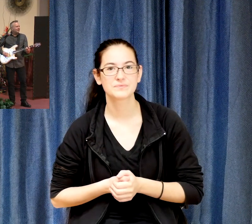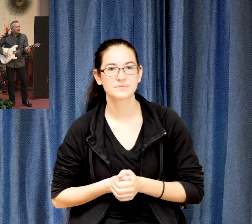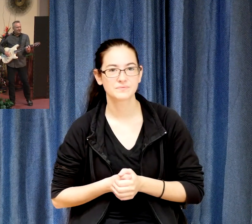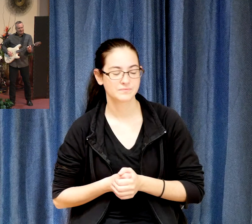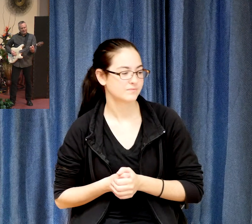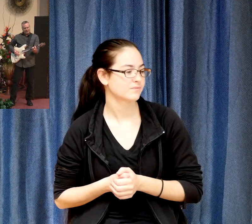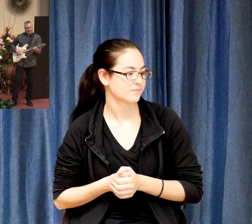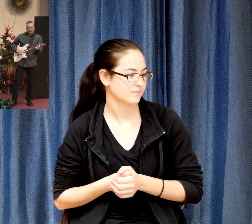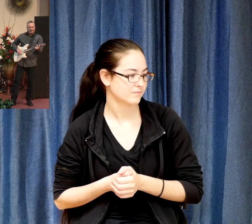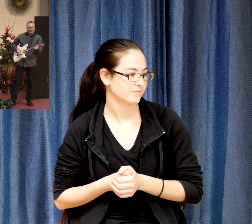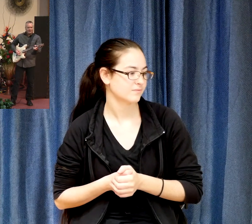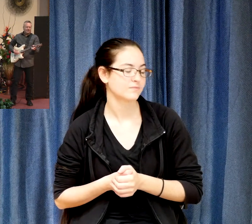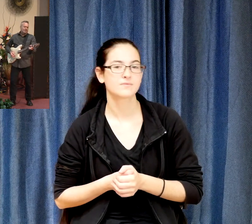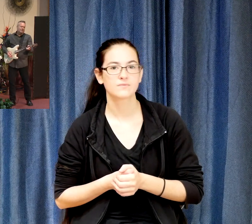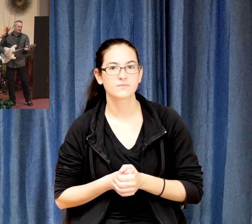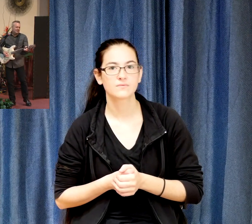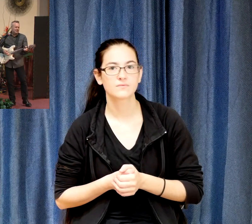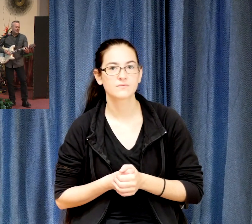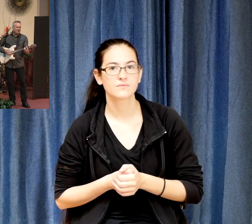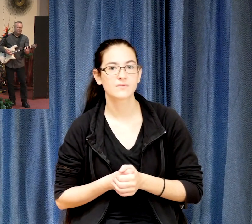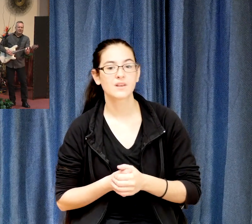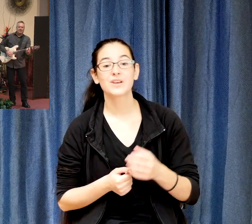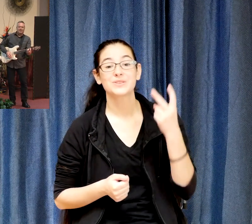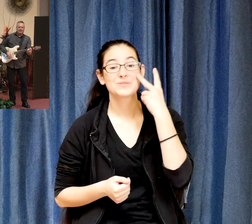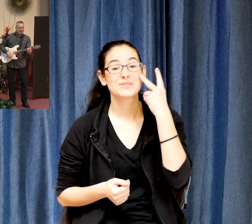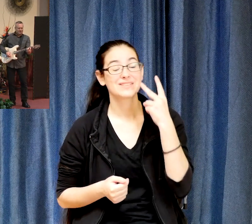There are brighter days